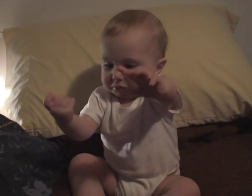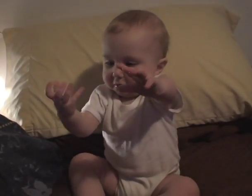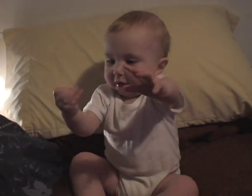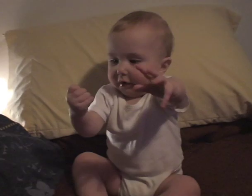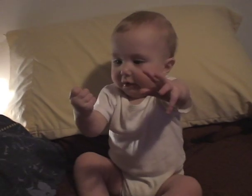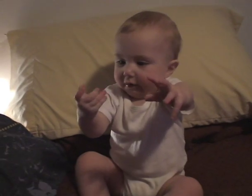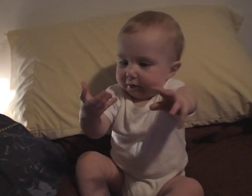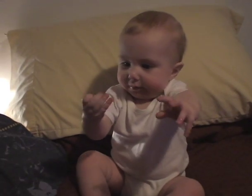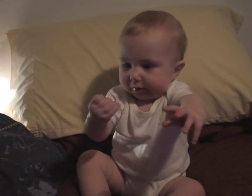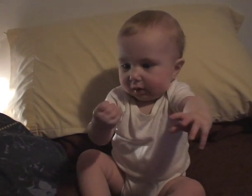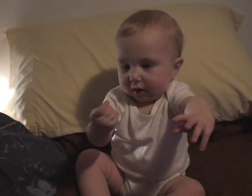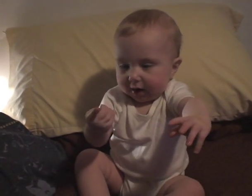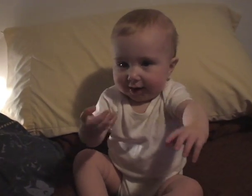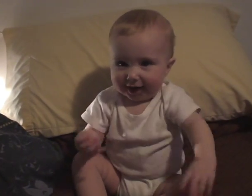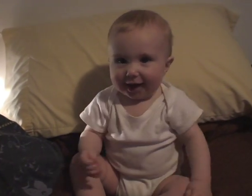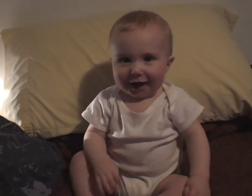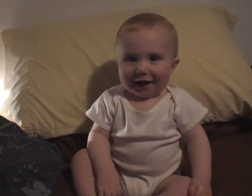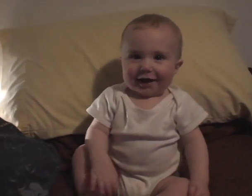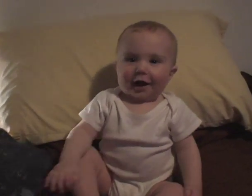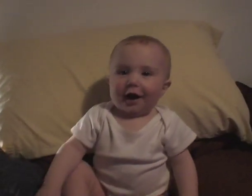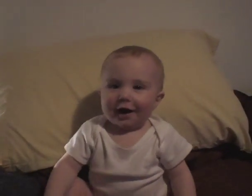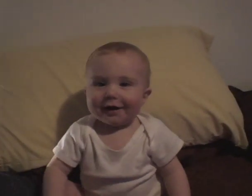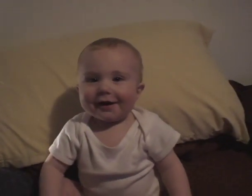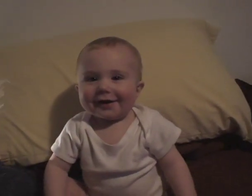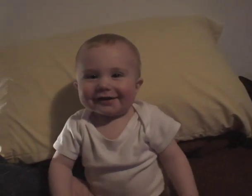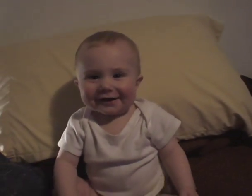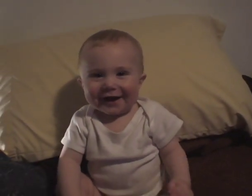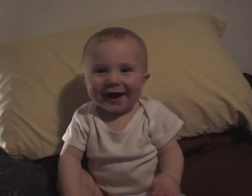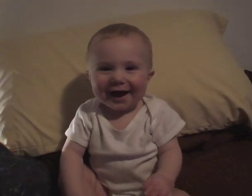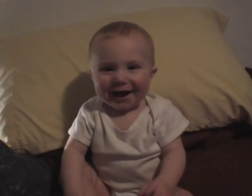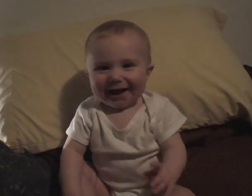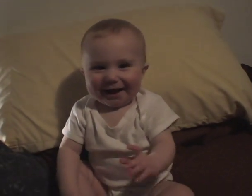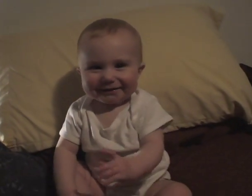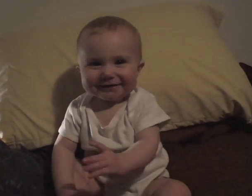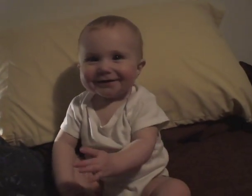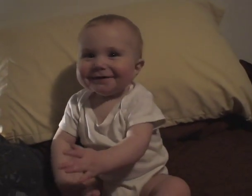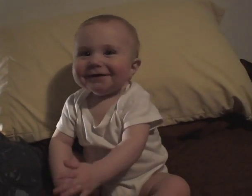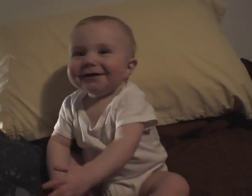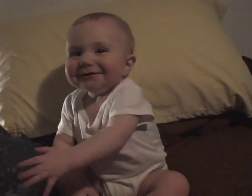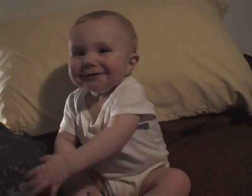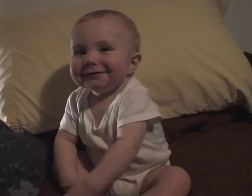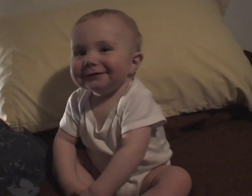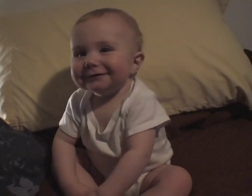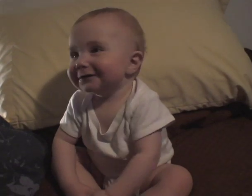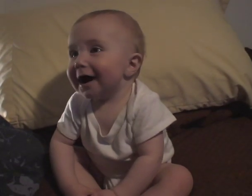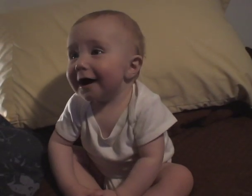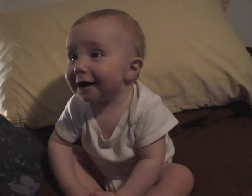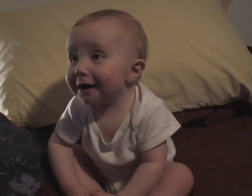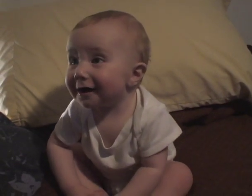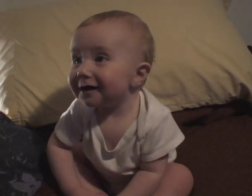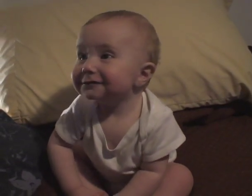Yay, buddy. Yay. Yay. Yay. Yay. Yay. Yay. Yay.